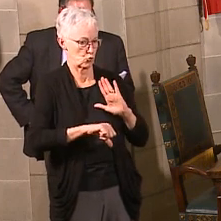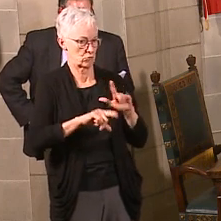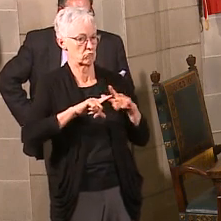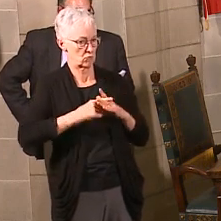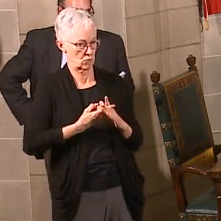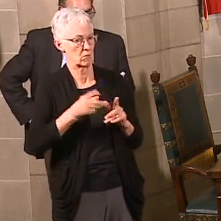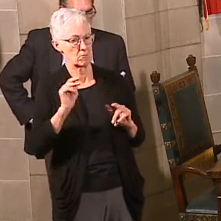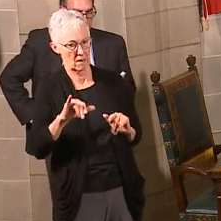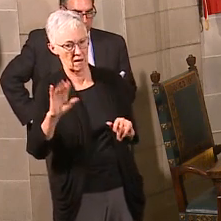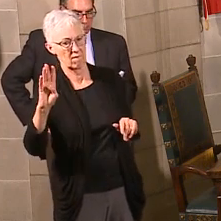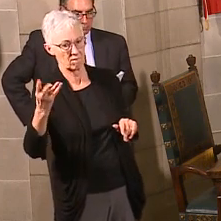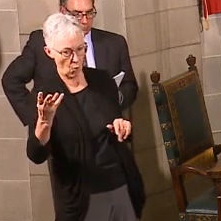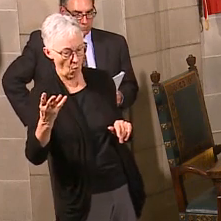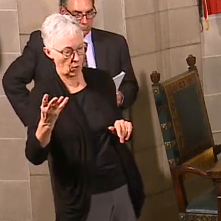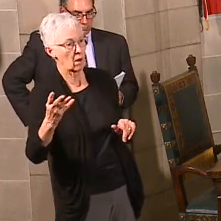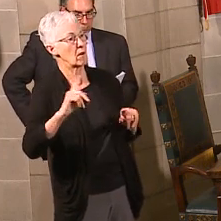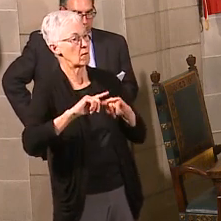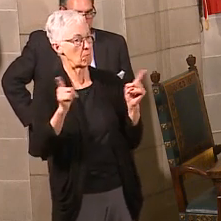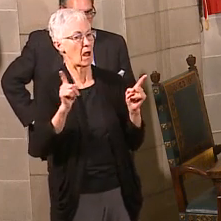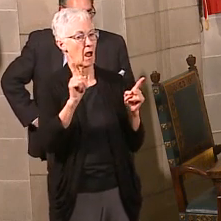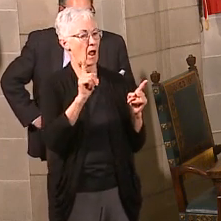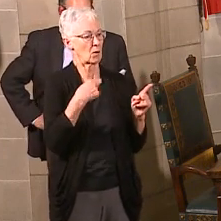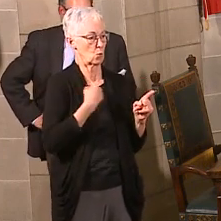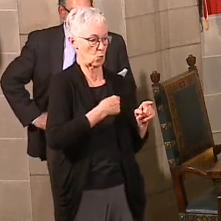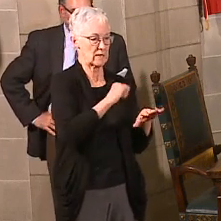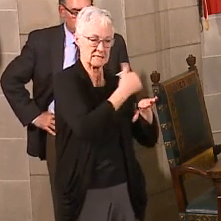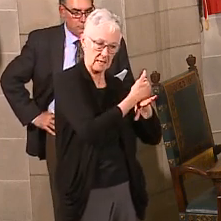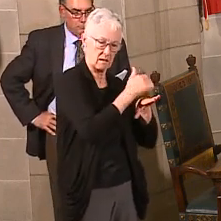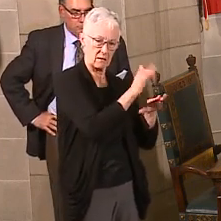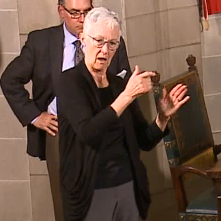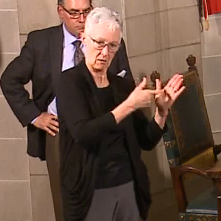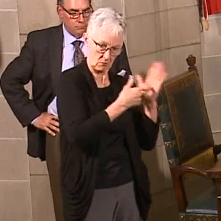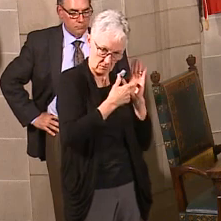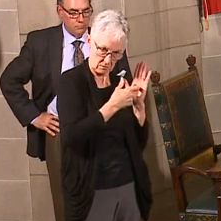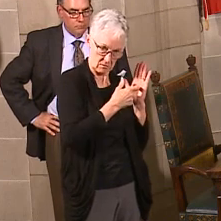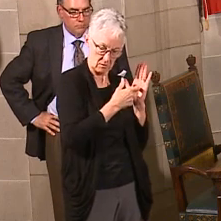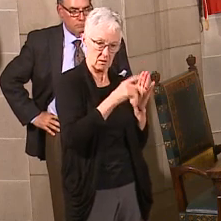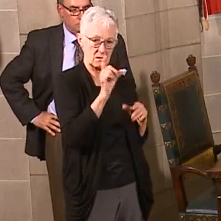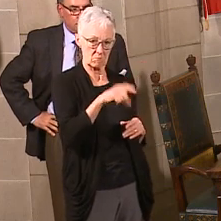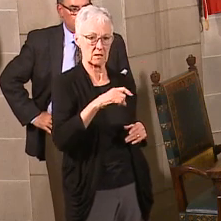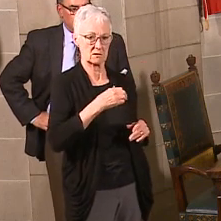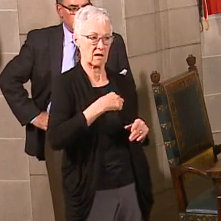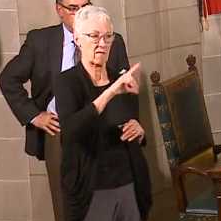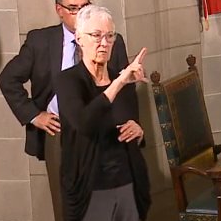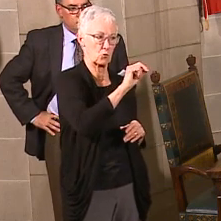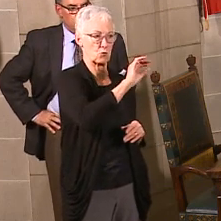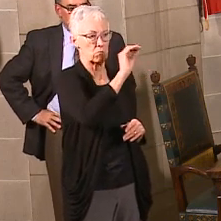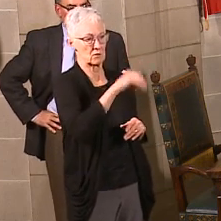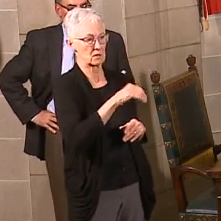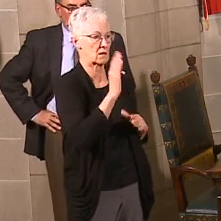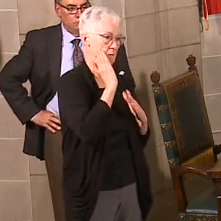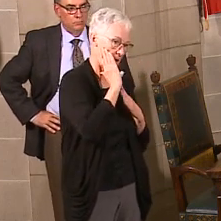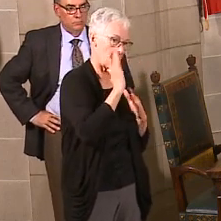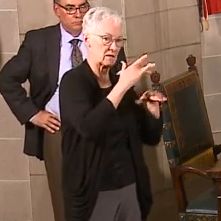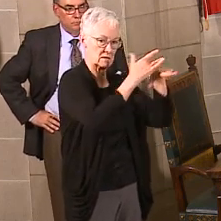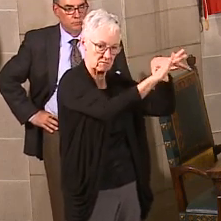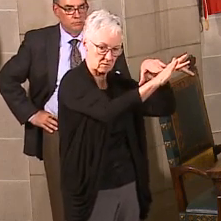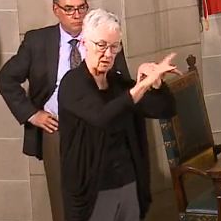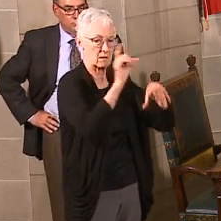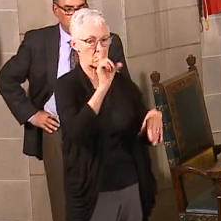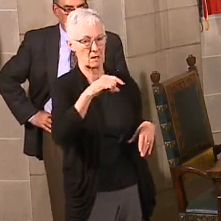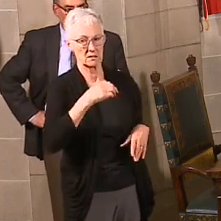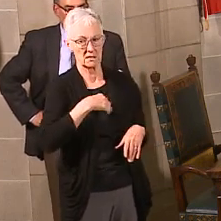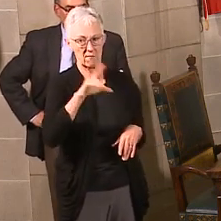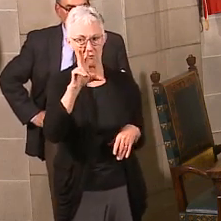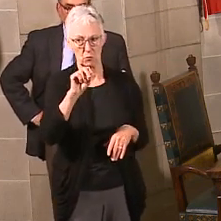those caveats, you know, those criteria that will allow, if we start seeing a surge in some place, to be able to back off of those to